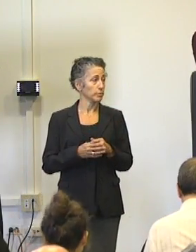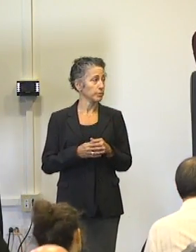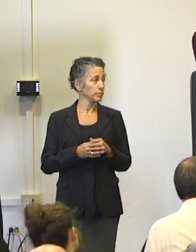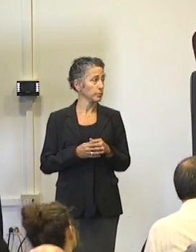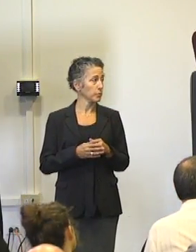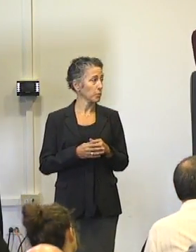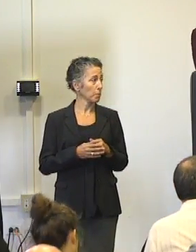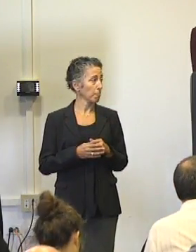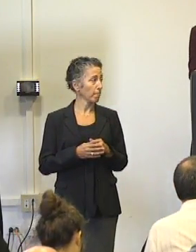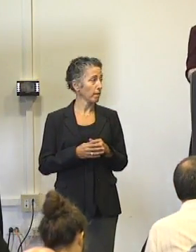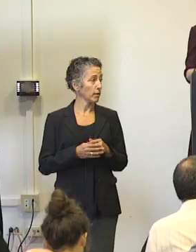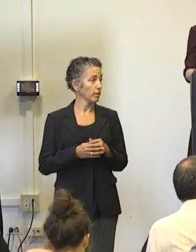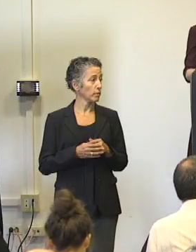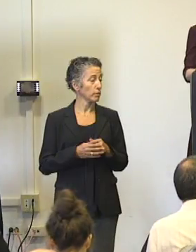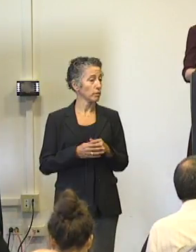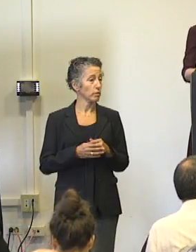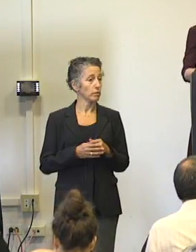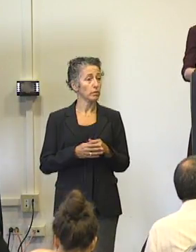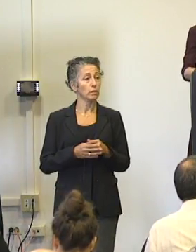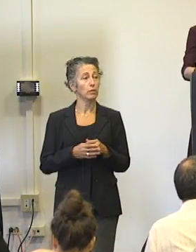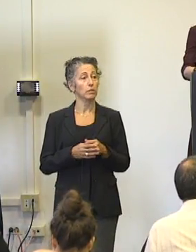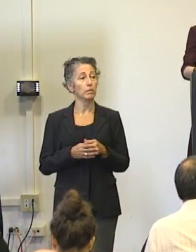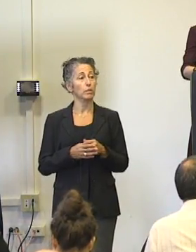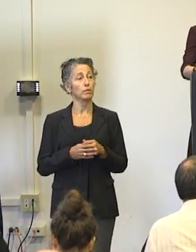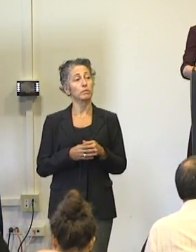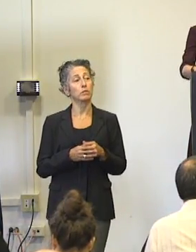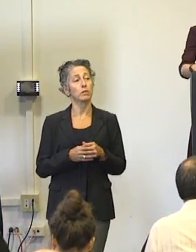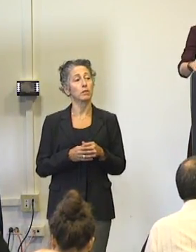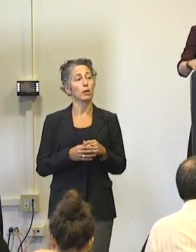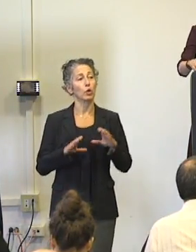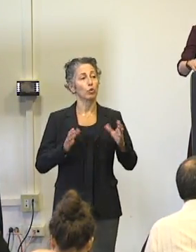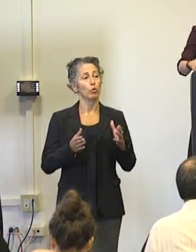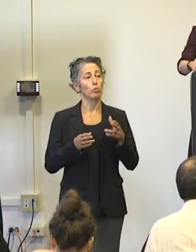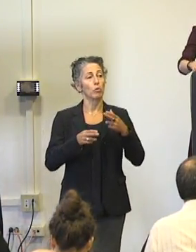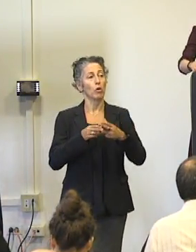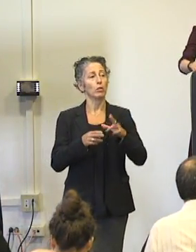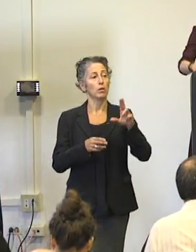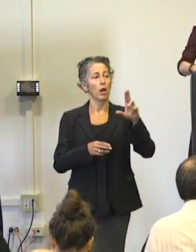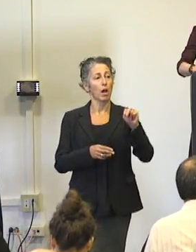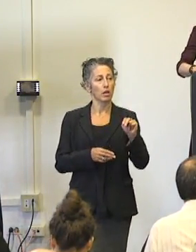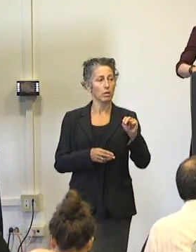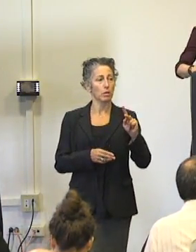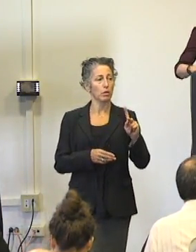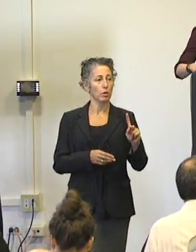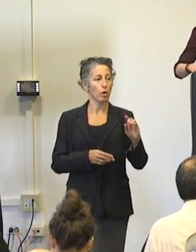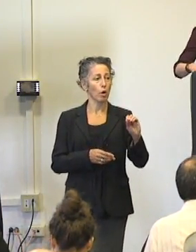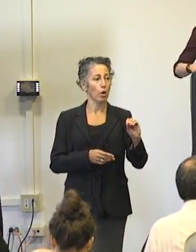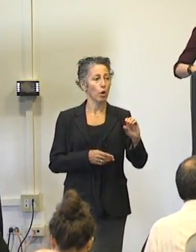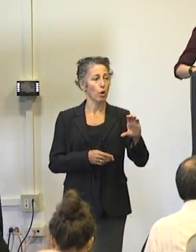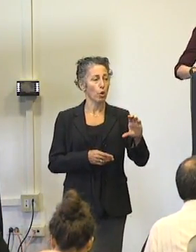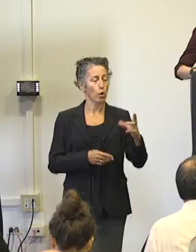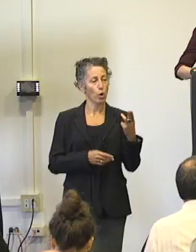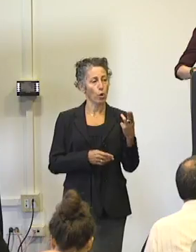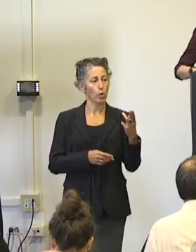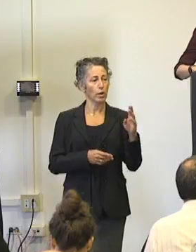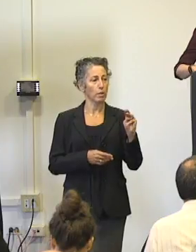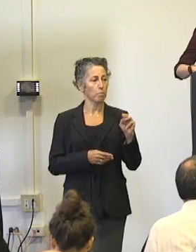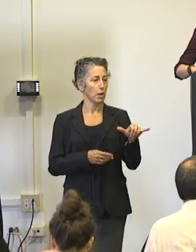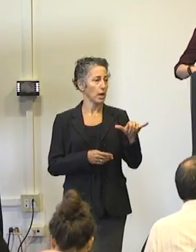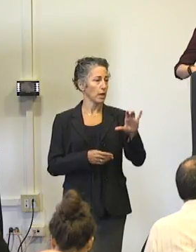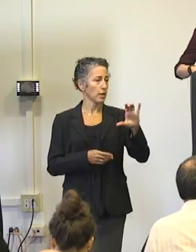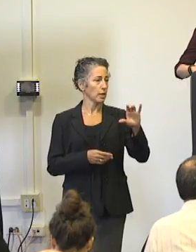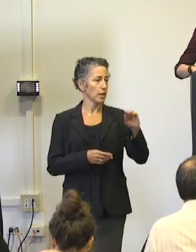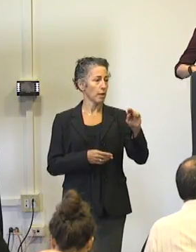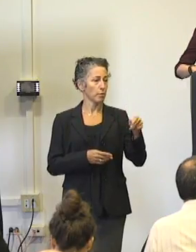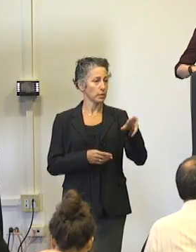money, to a group called Uncoke My Campus with a K, that I only discovered after I went to press. They